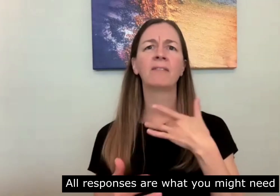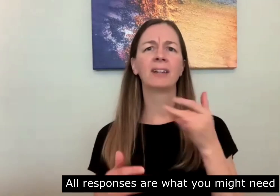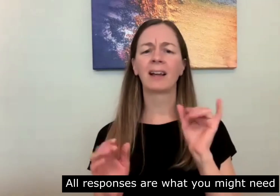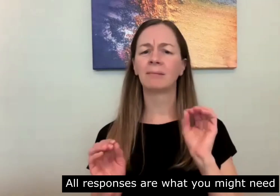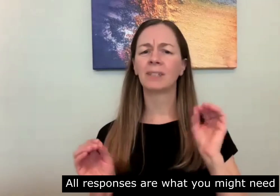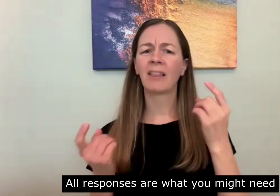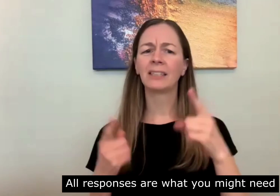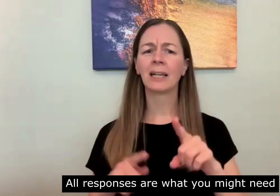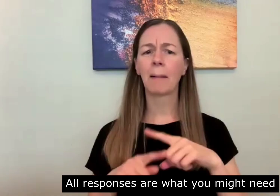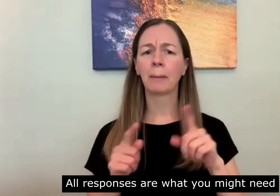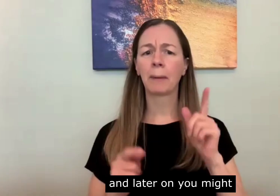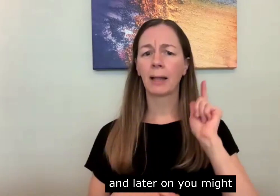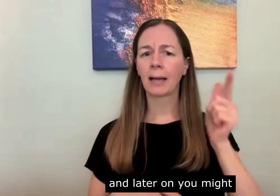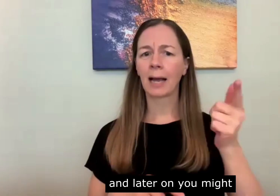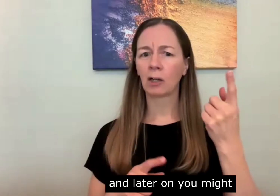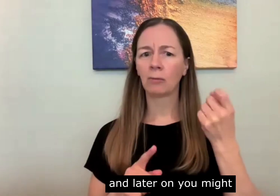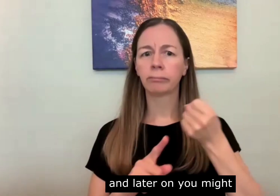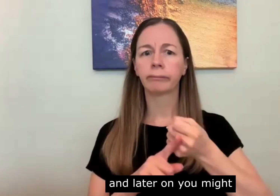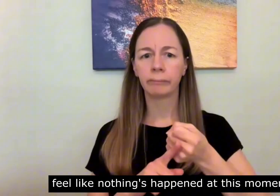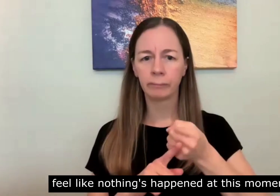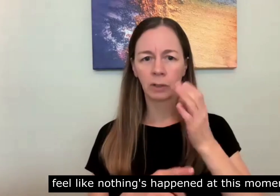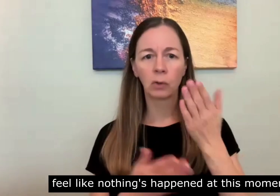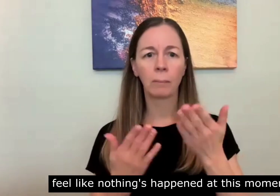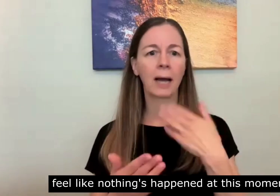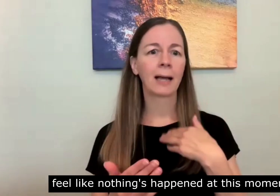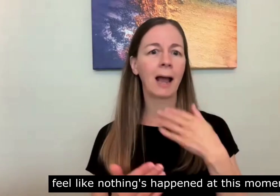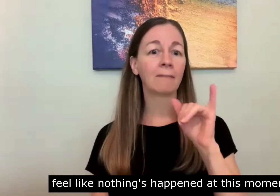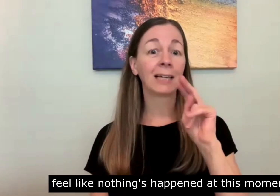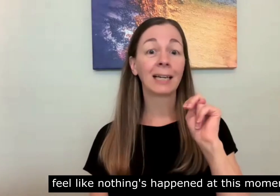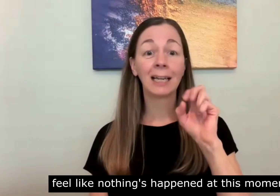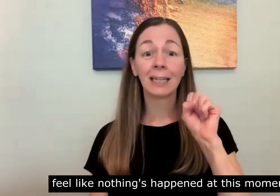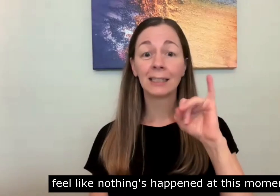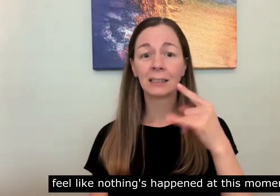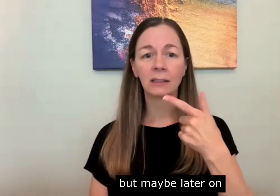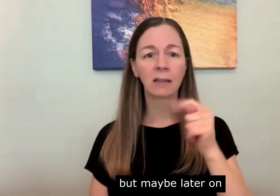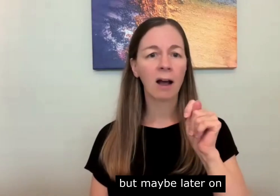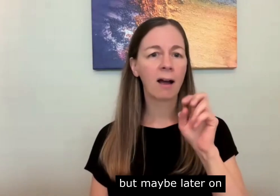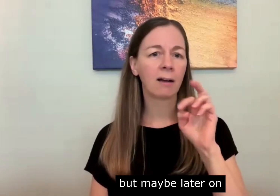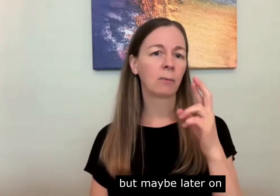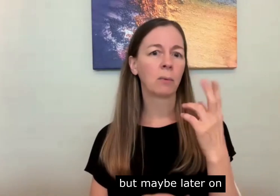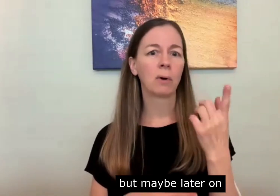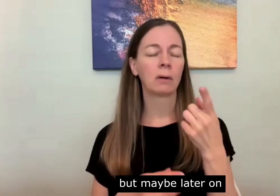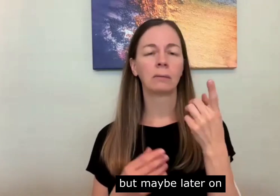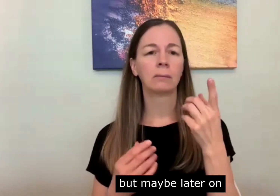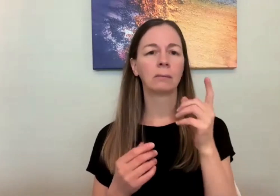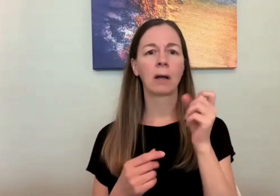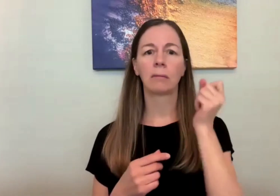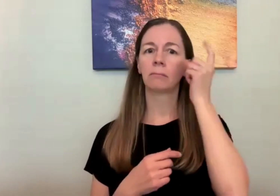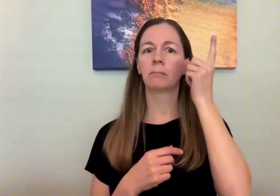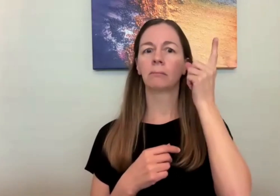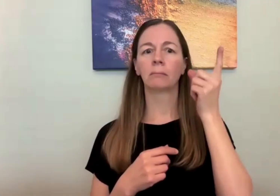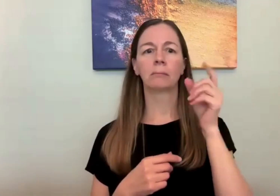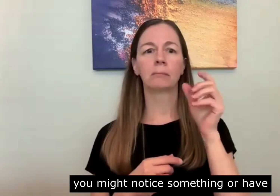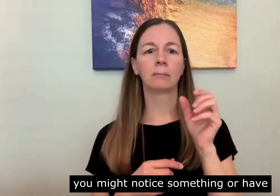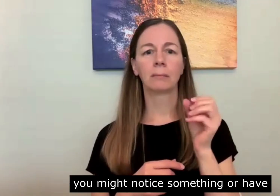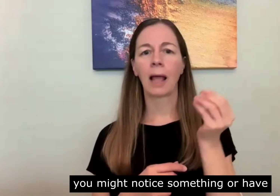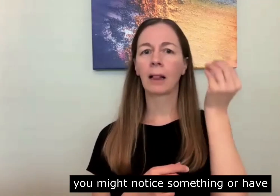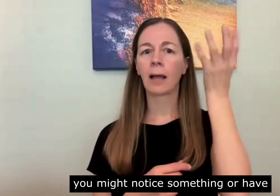might need. And later on, you might feel like nothing's happened at this moment, but maybe later on, you might notice something or have